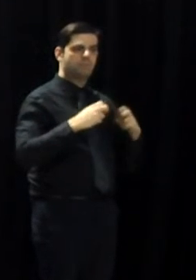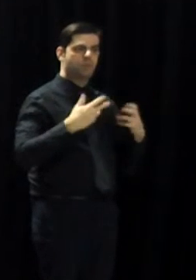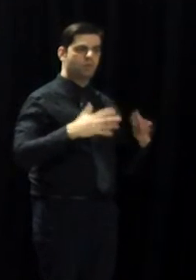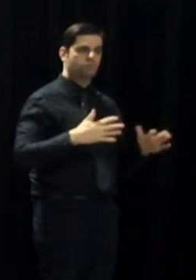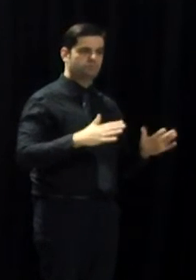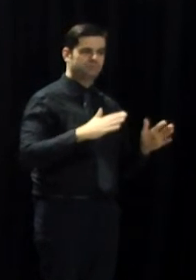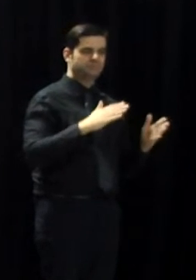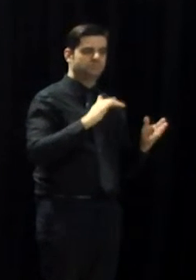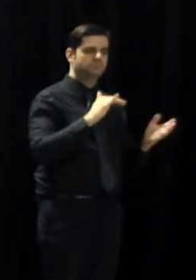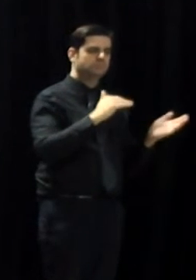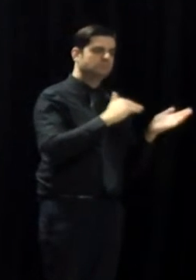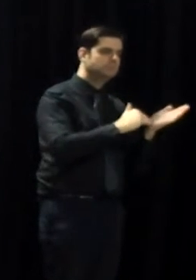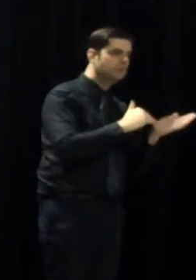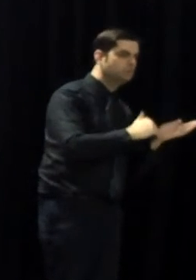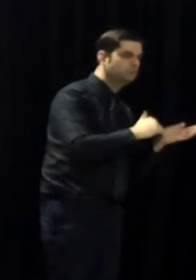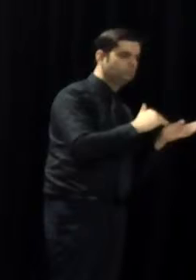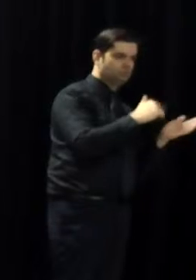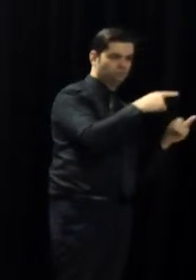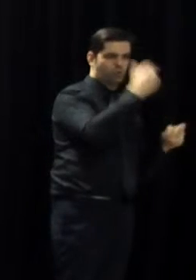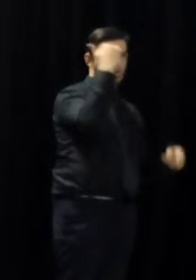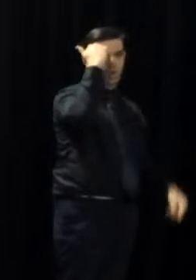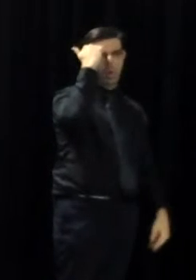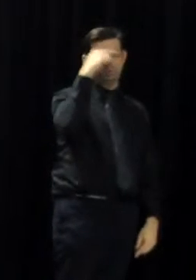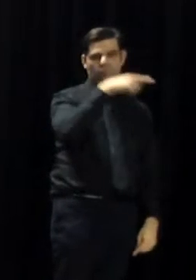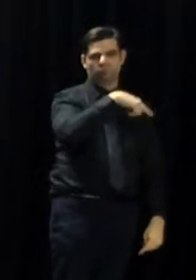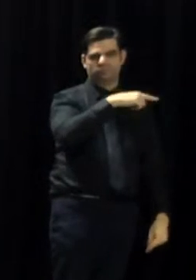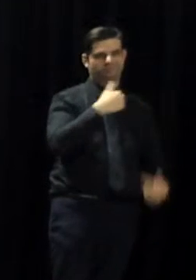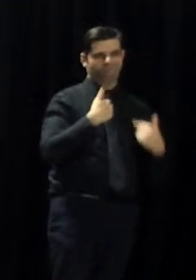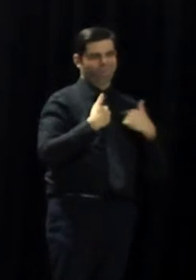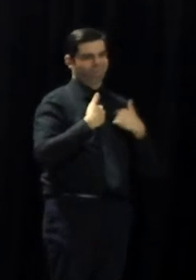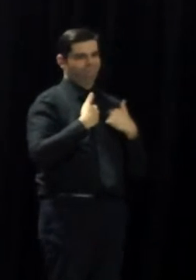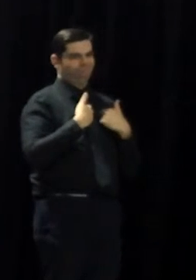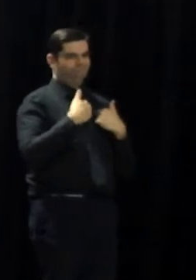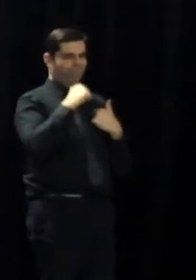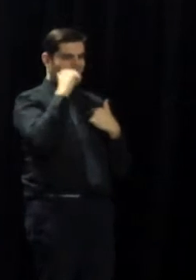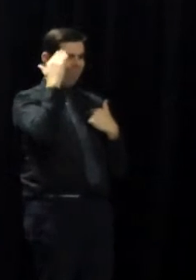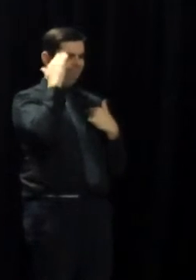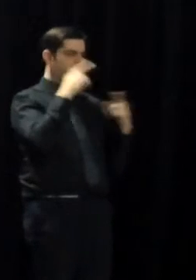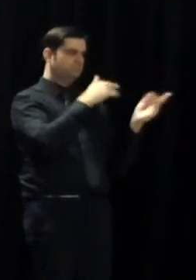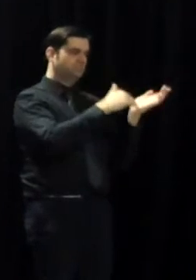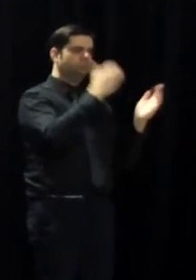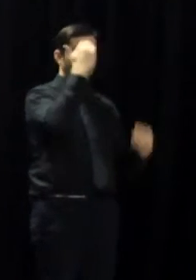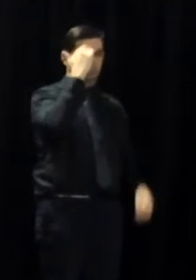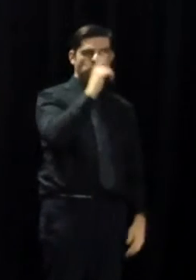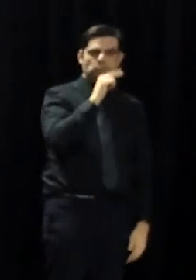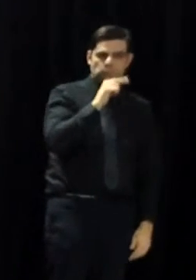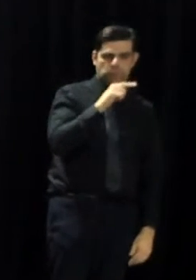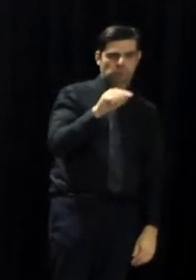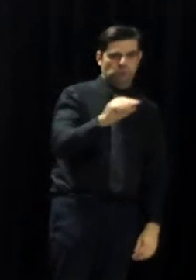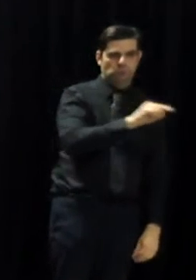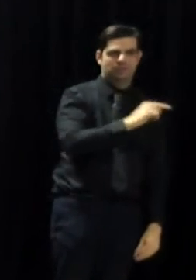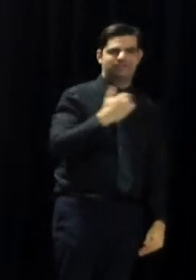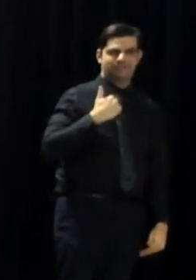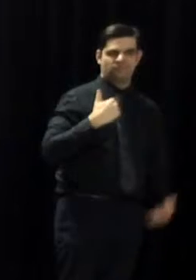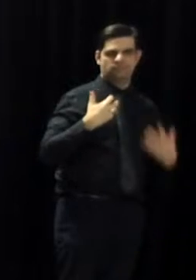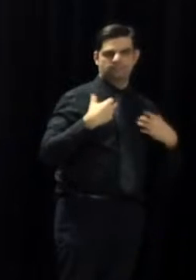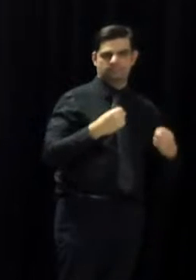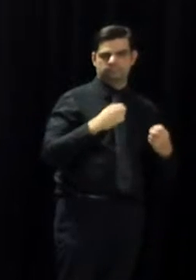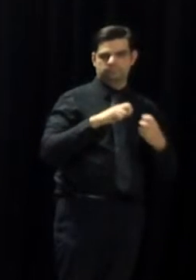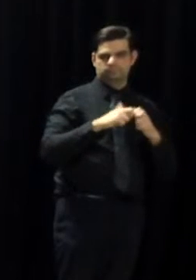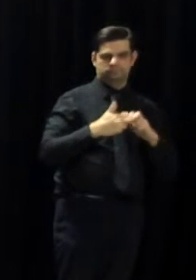of this individual who's got these existings, and that's the person you got to make sure gets a vaccine first. So your primary care provider has got to be plugged